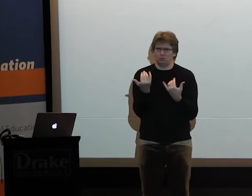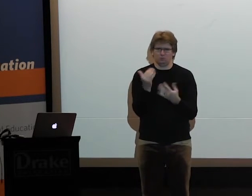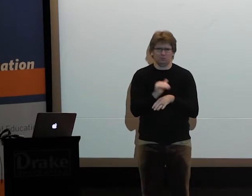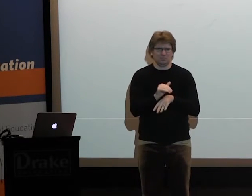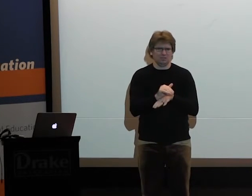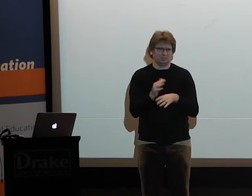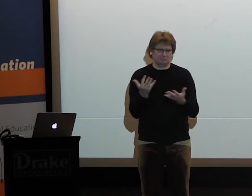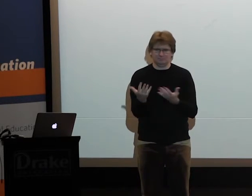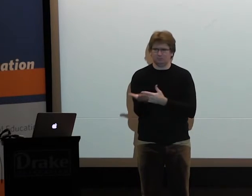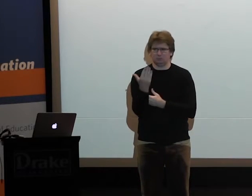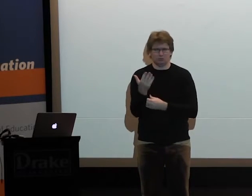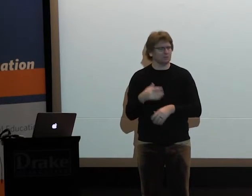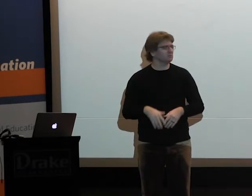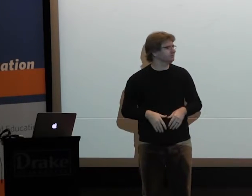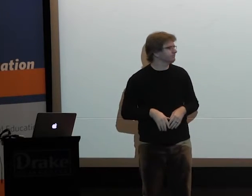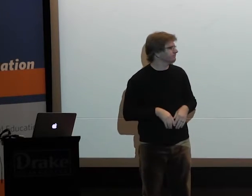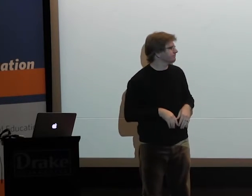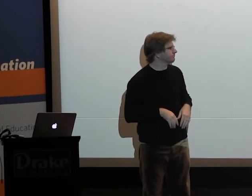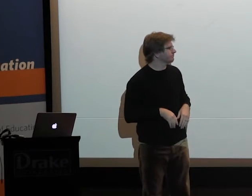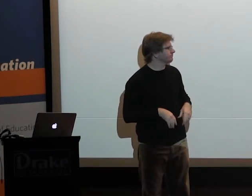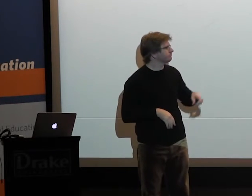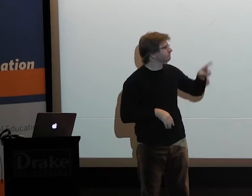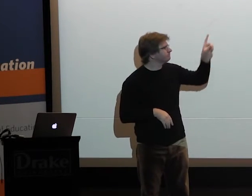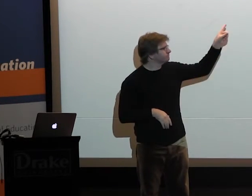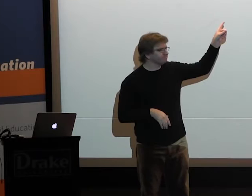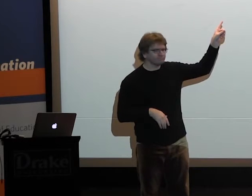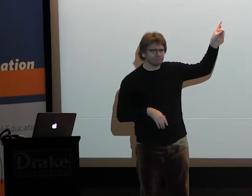So that's what I want to do this morning in this discussion.